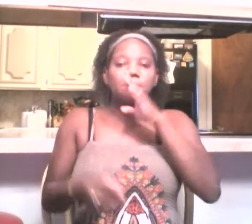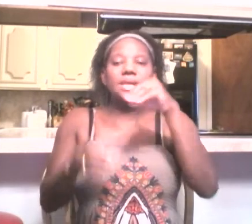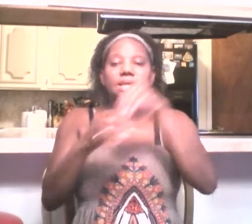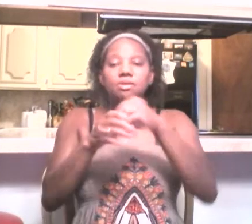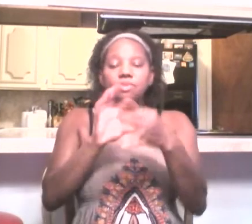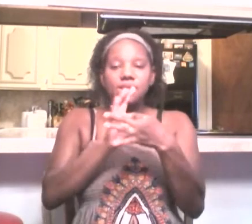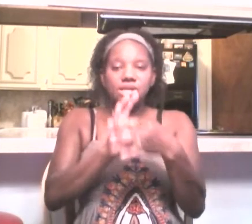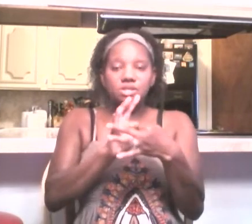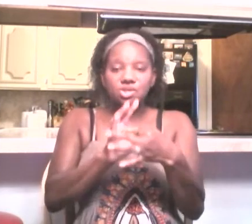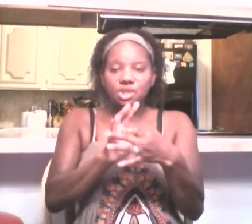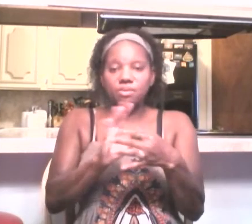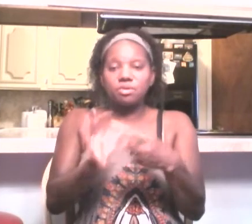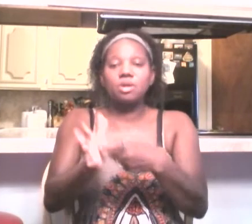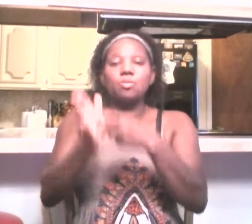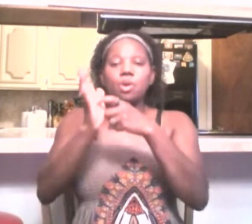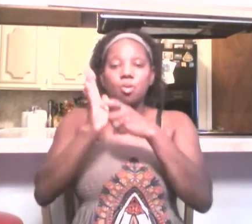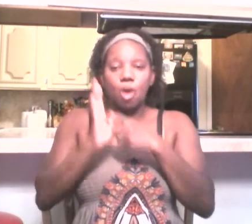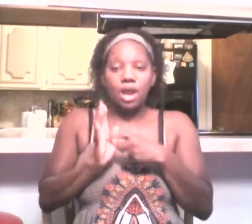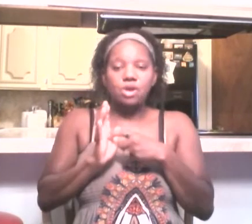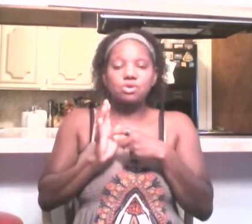Being in a relationship requires